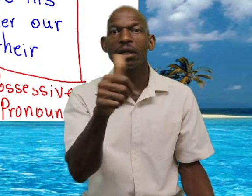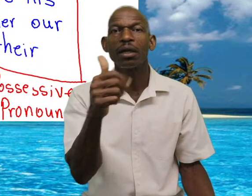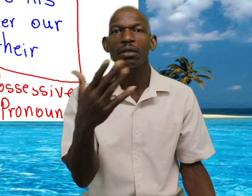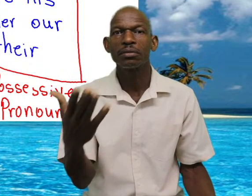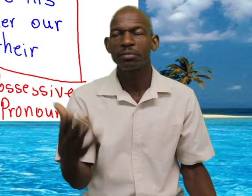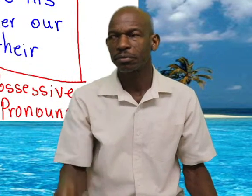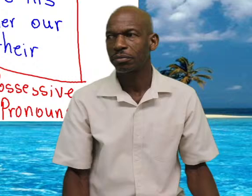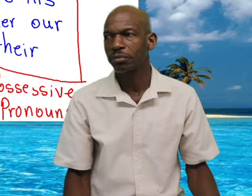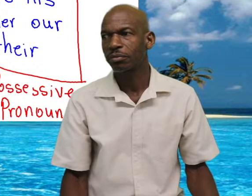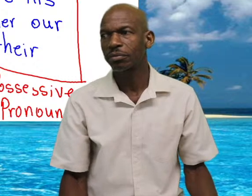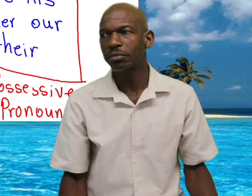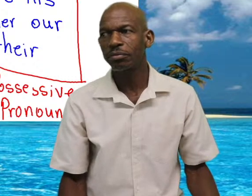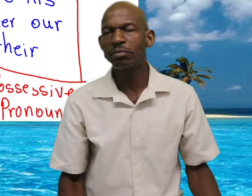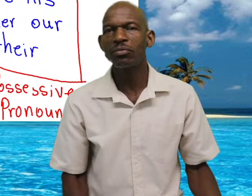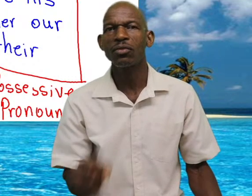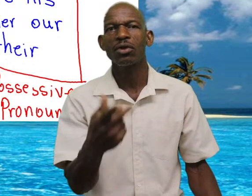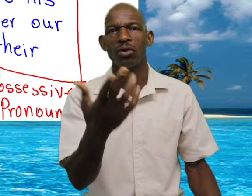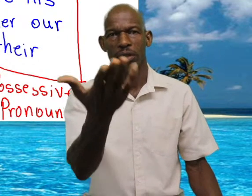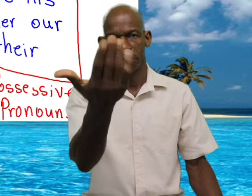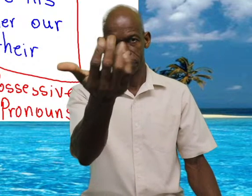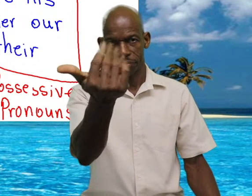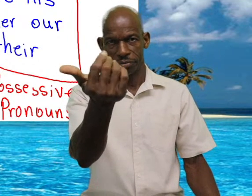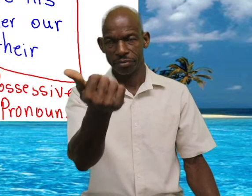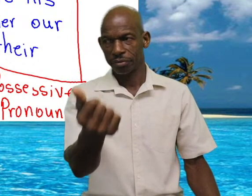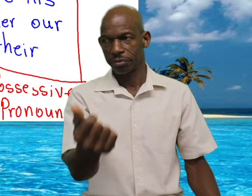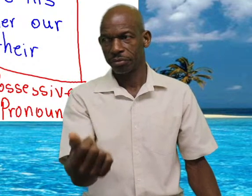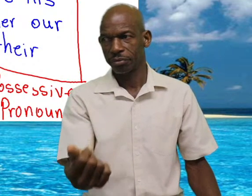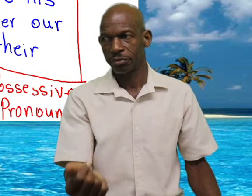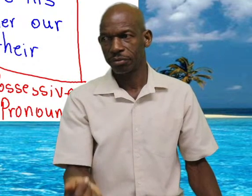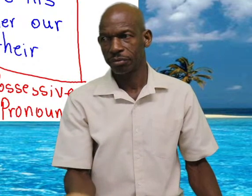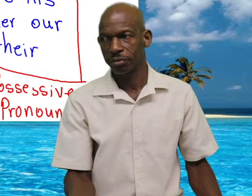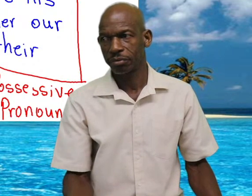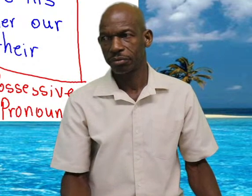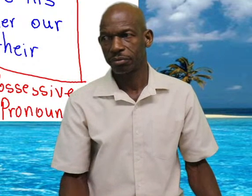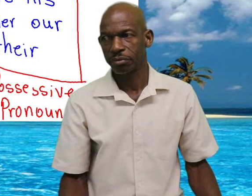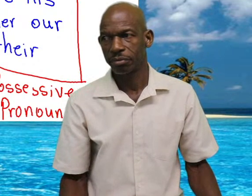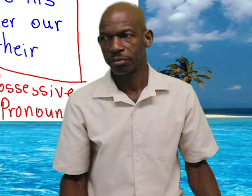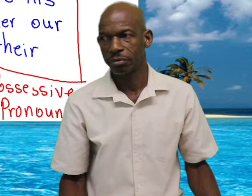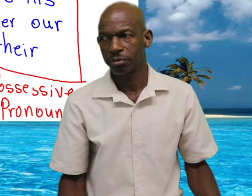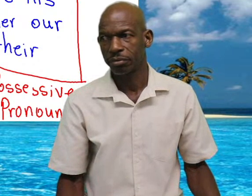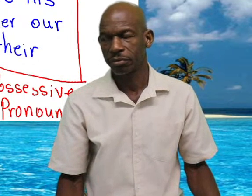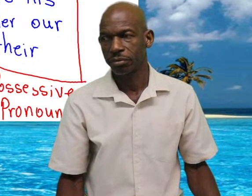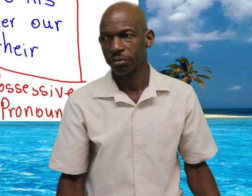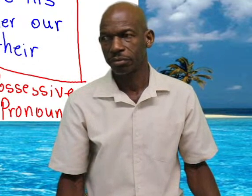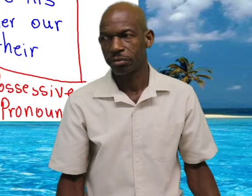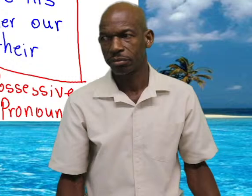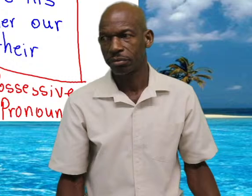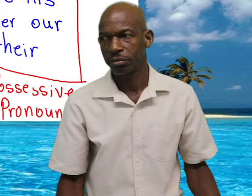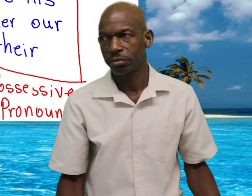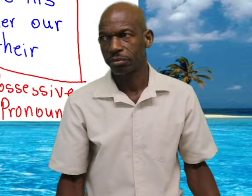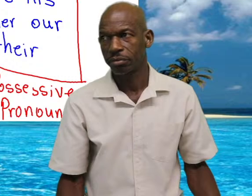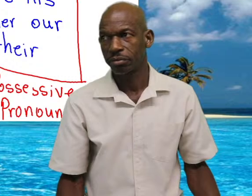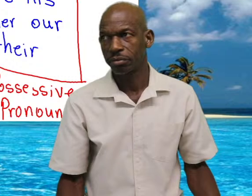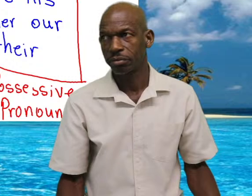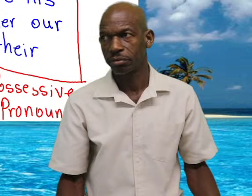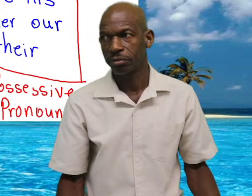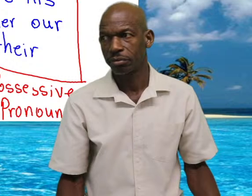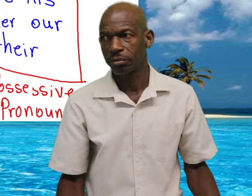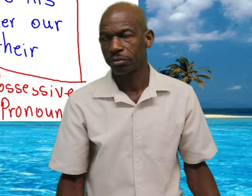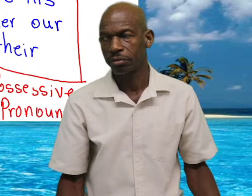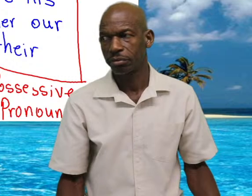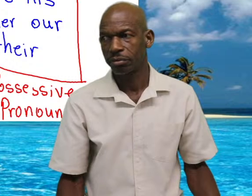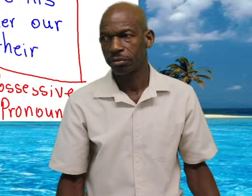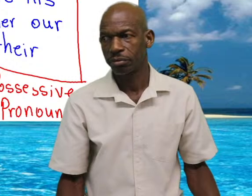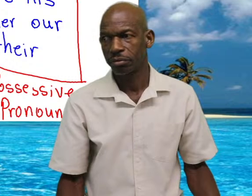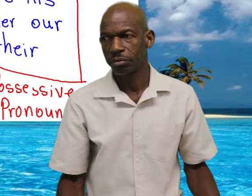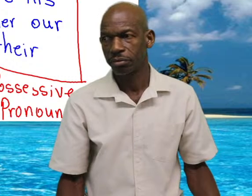get the order. All right, so you're going to write the sentences. I'm going to draw a line underneath,